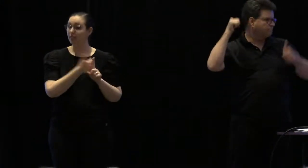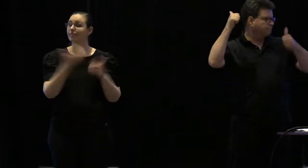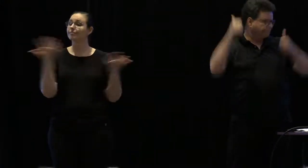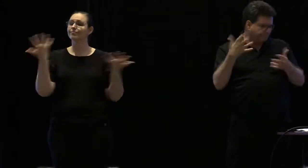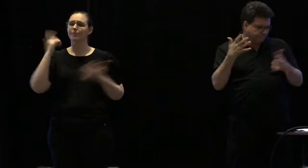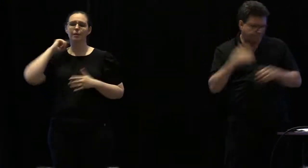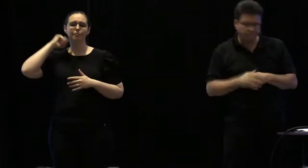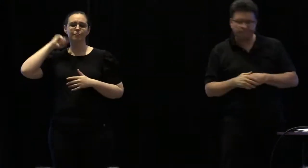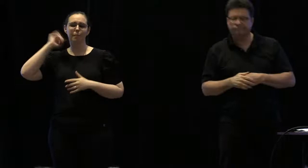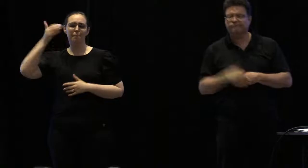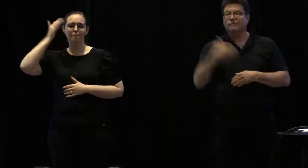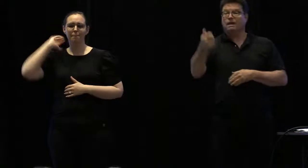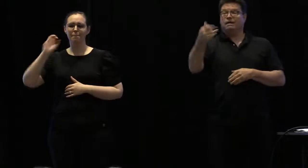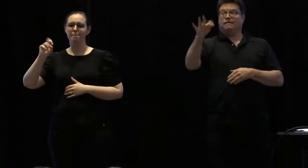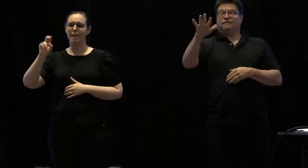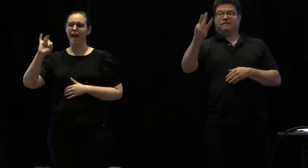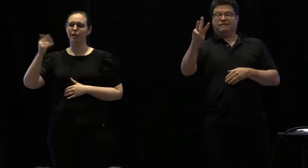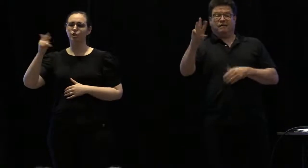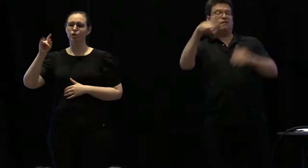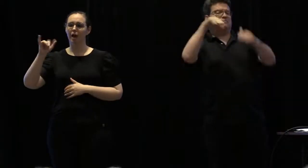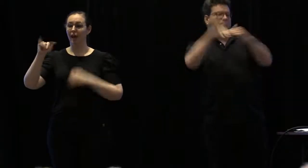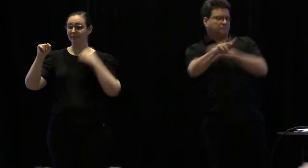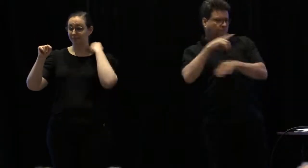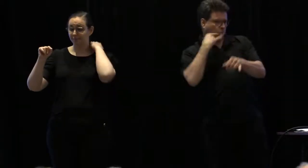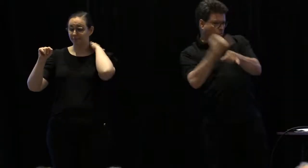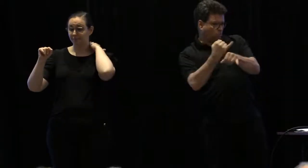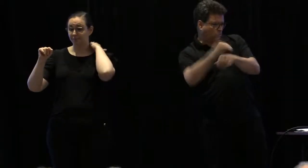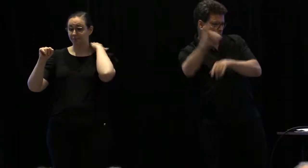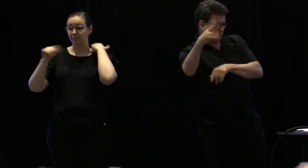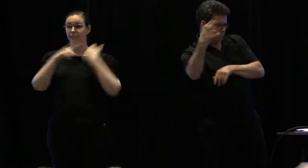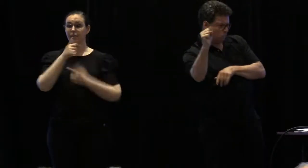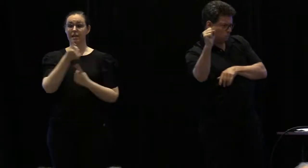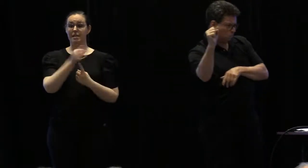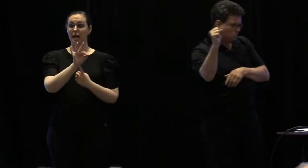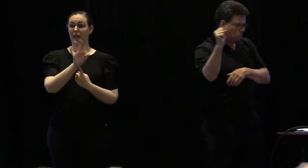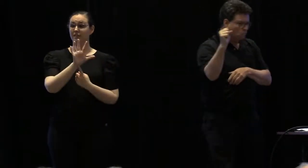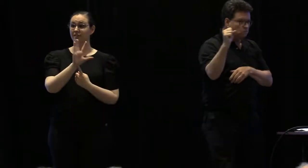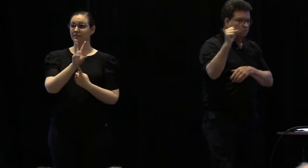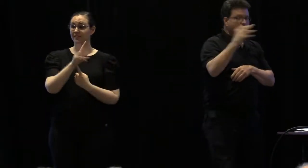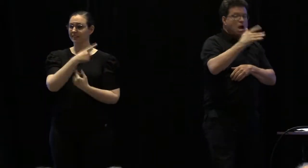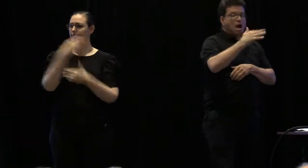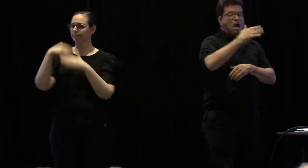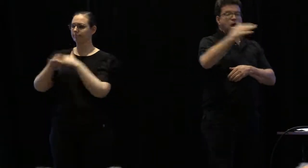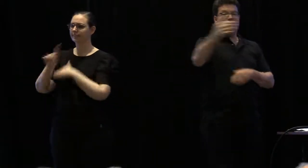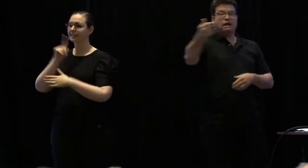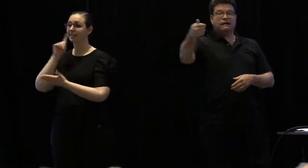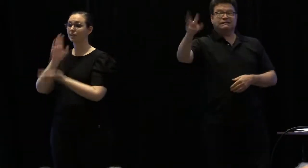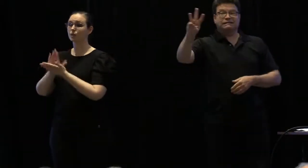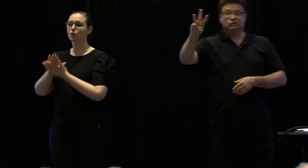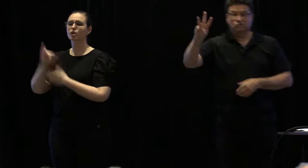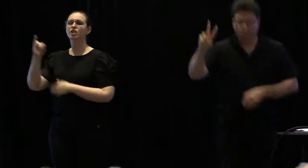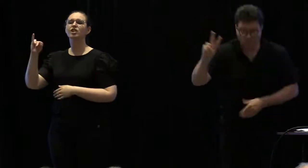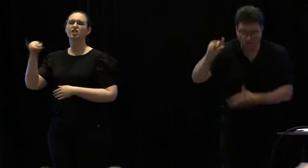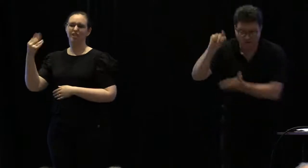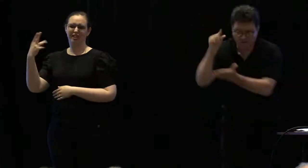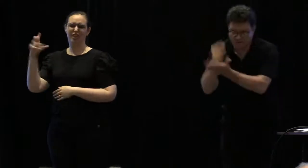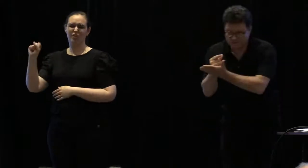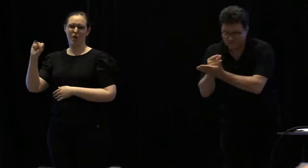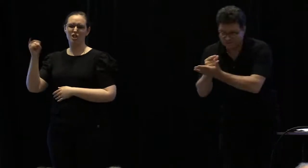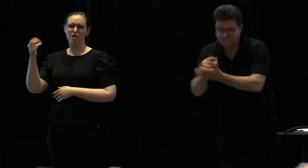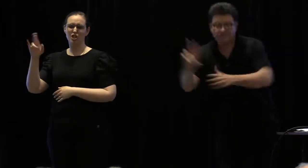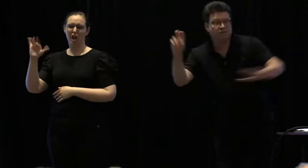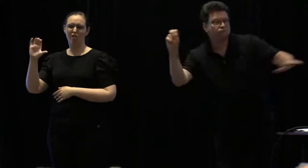He had meningitis, lost his hearing. In 1956, he attended the Jericho Hills School for the Deaf.